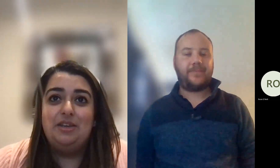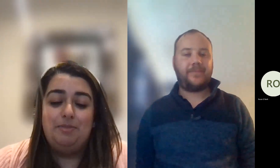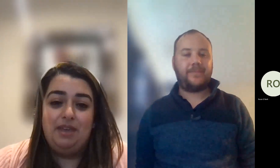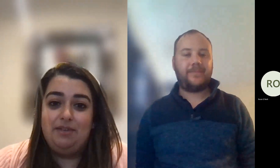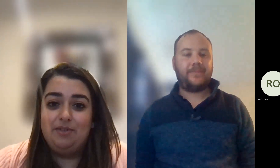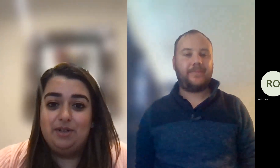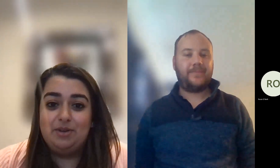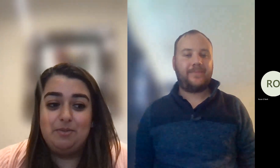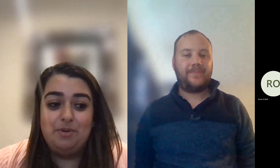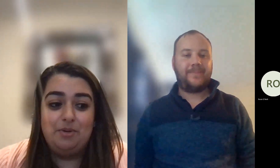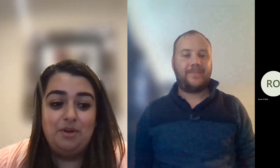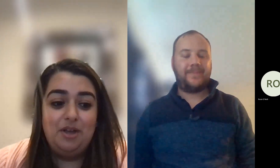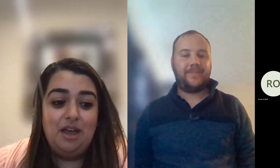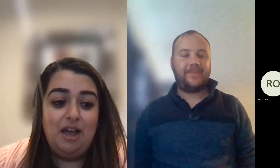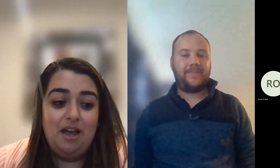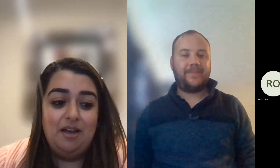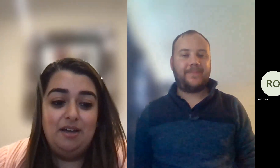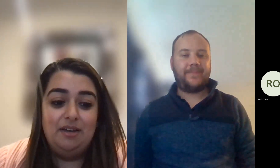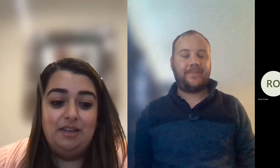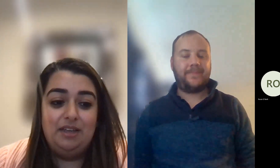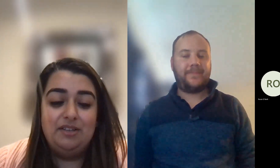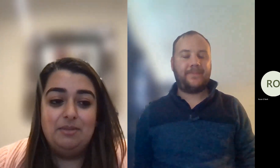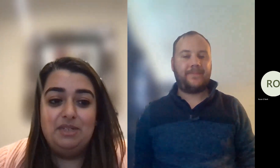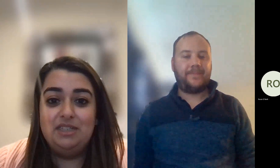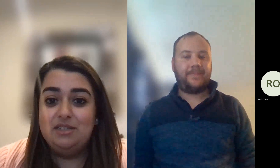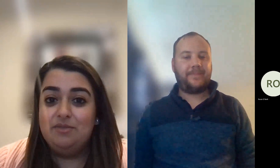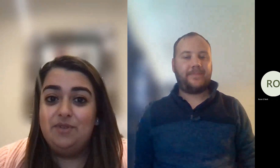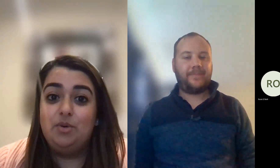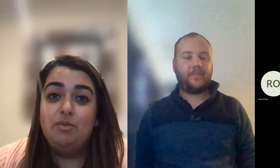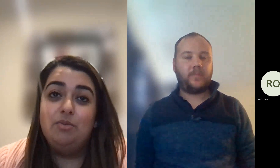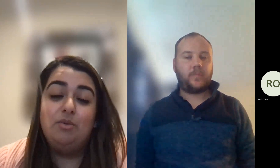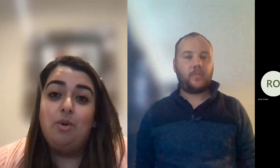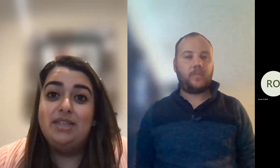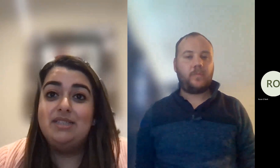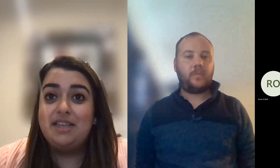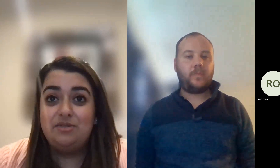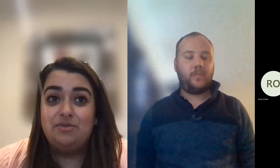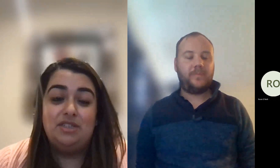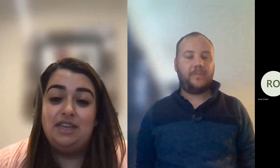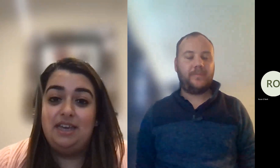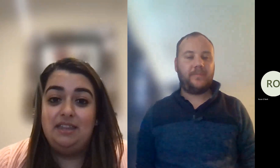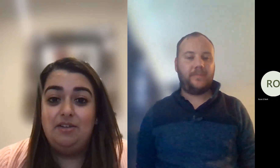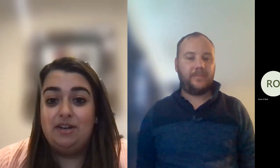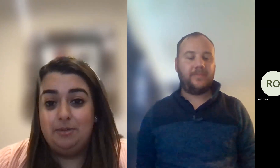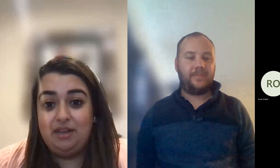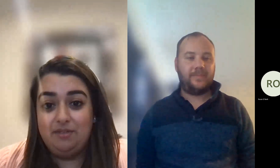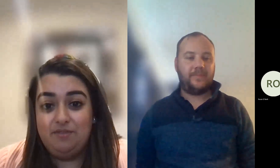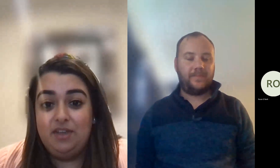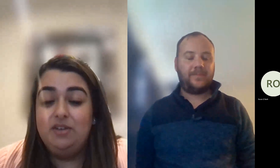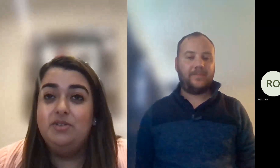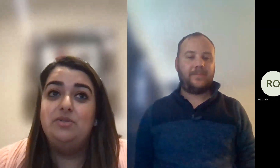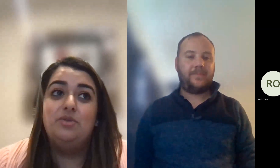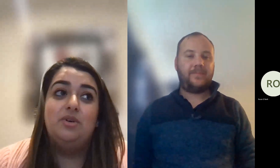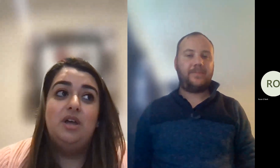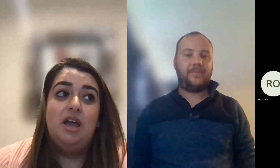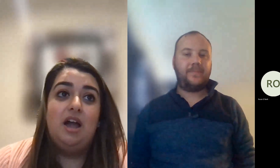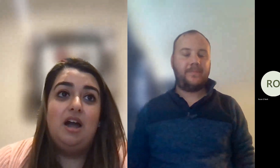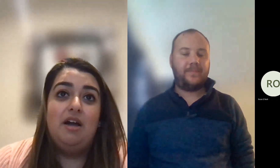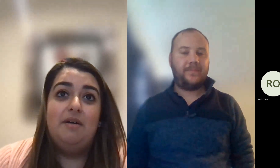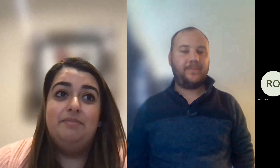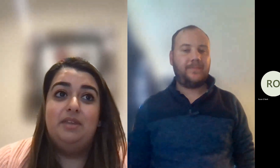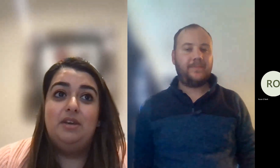challenging day could be, for example, somebody doesn't feel quite settled today, they're a little bit confused,